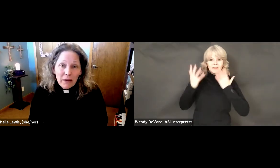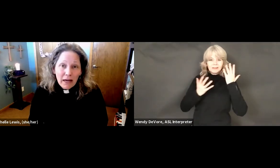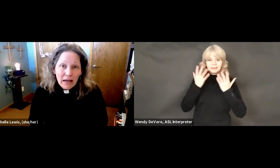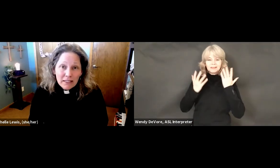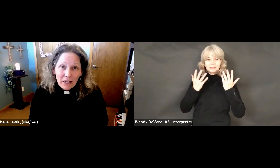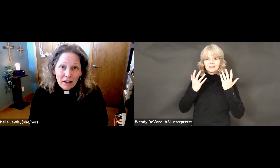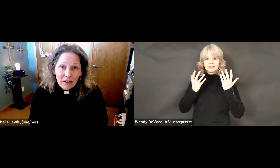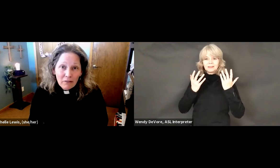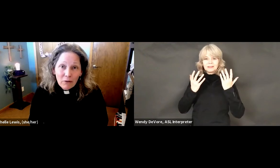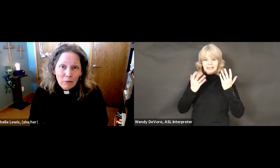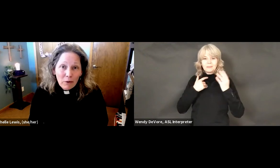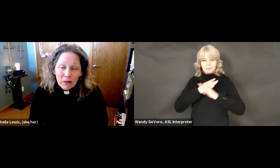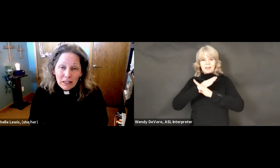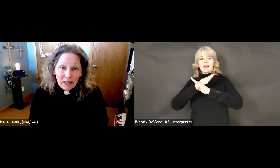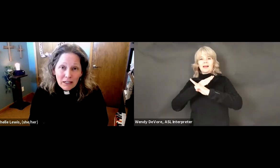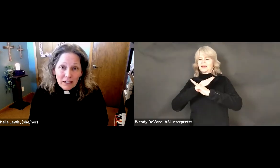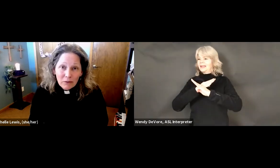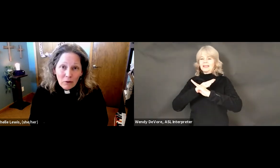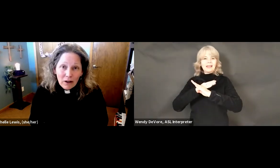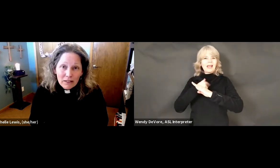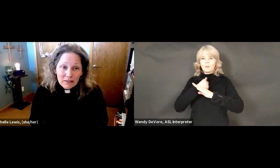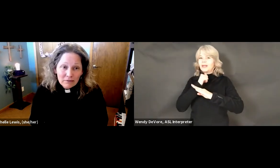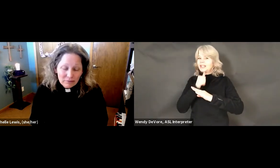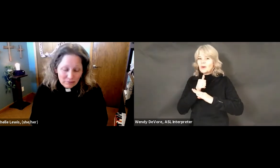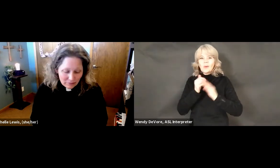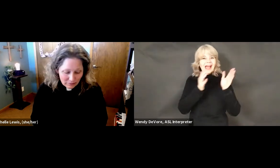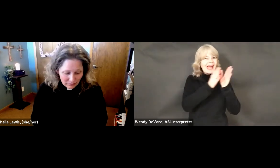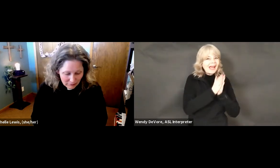from asking for what we need and want.